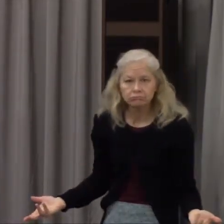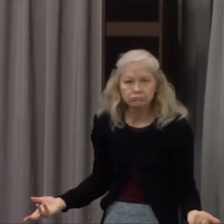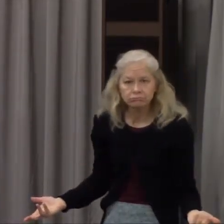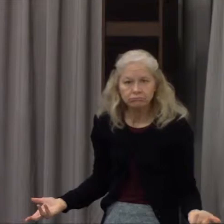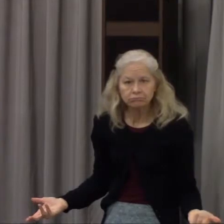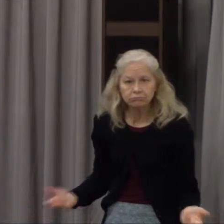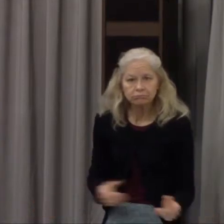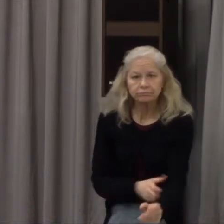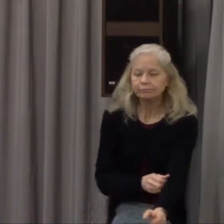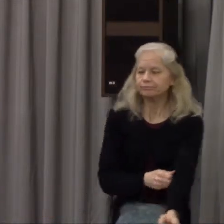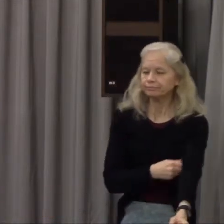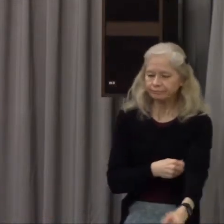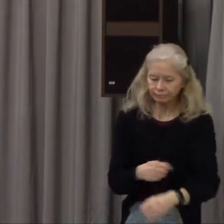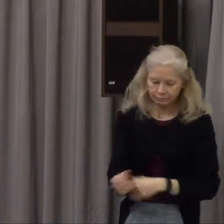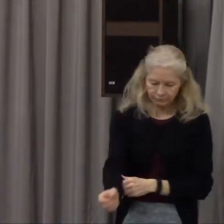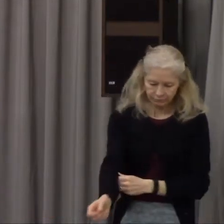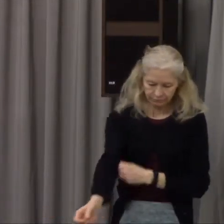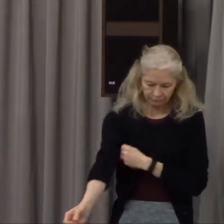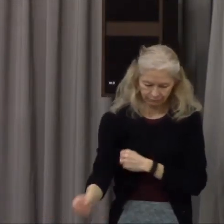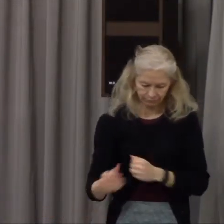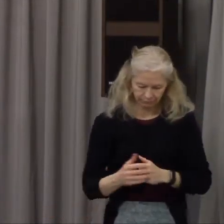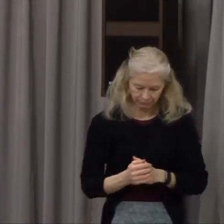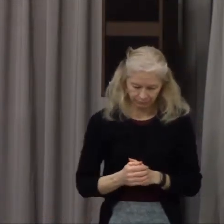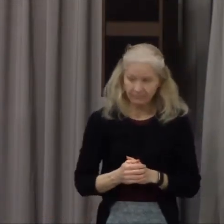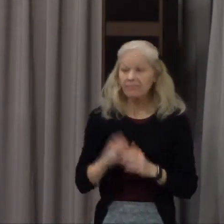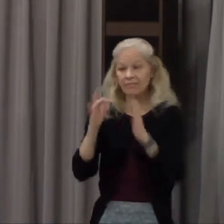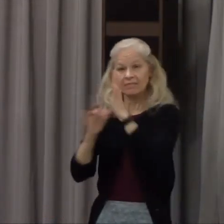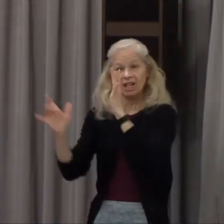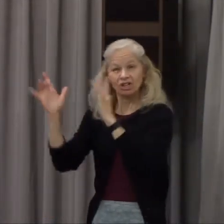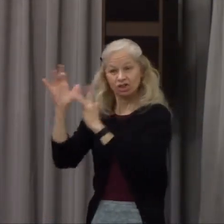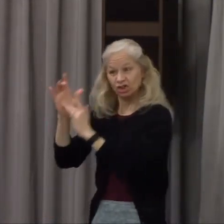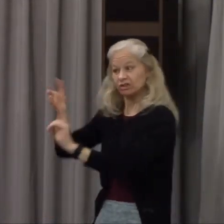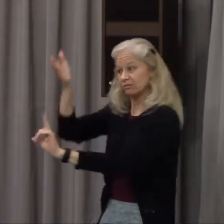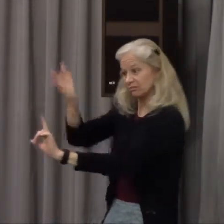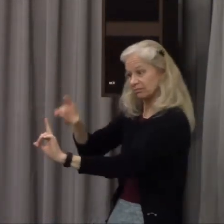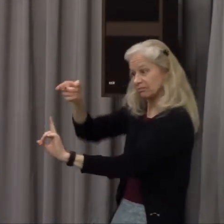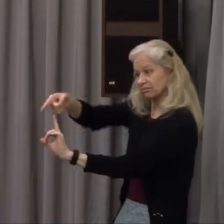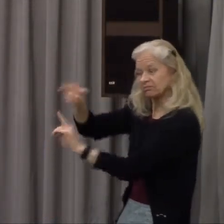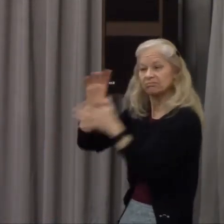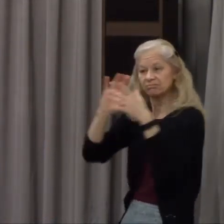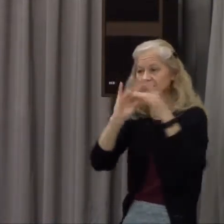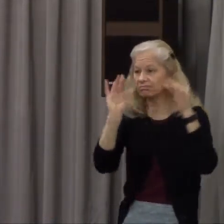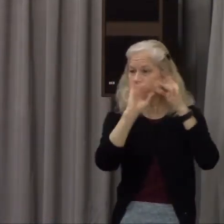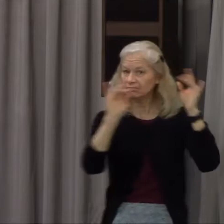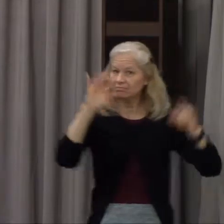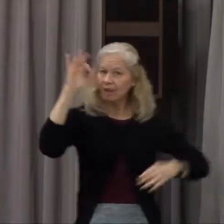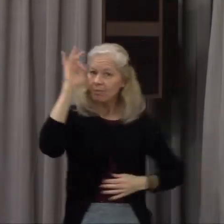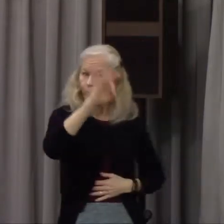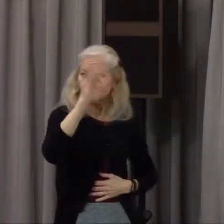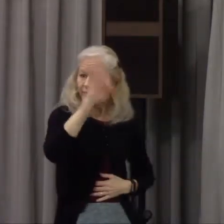Jesus preached to the Pharisees, they were intent on murdering him.